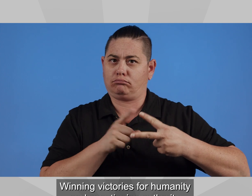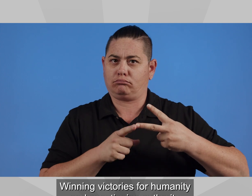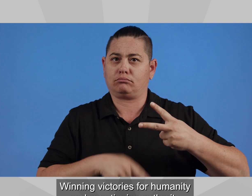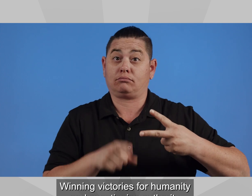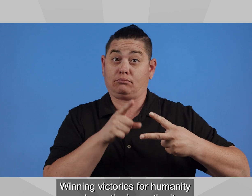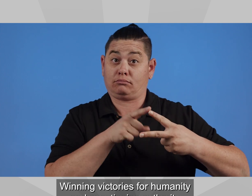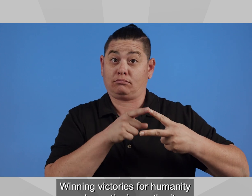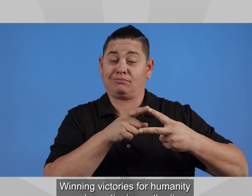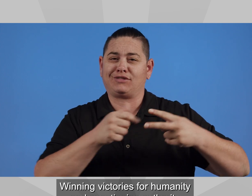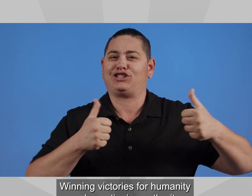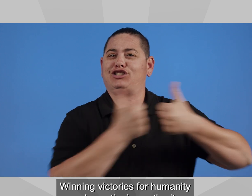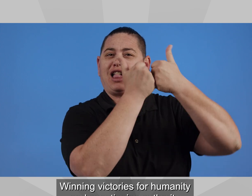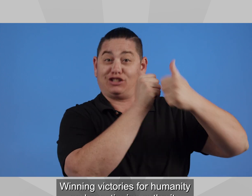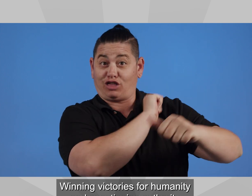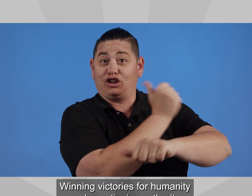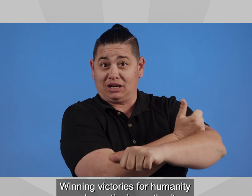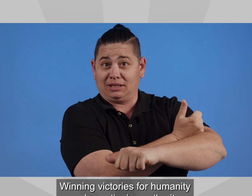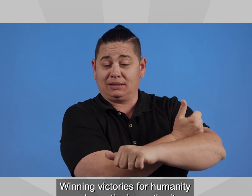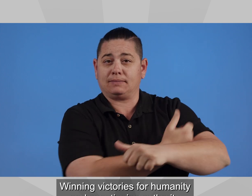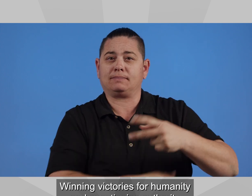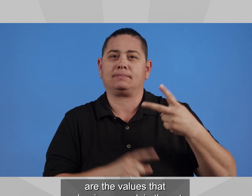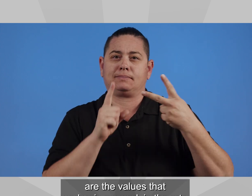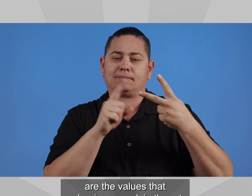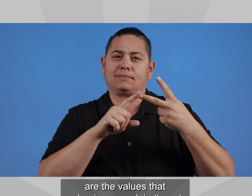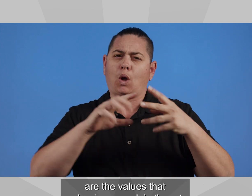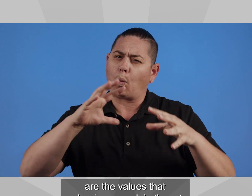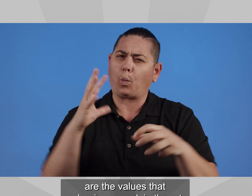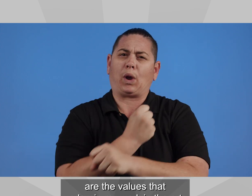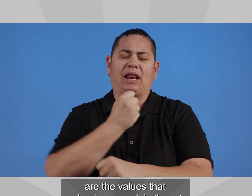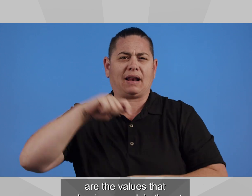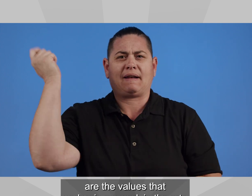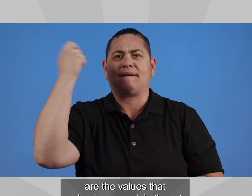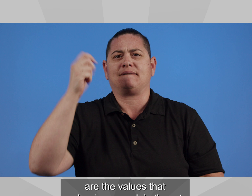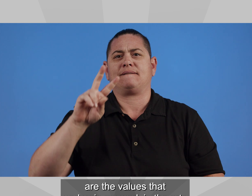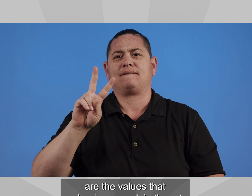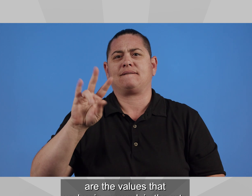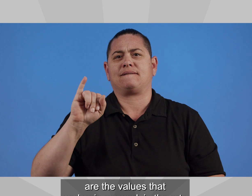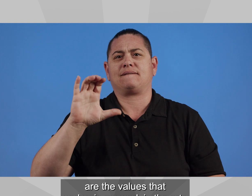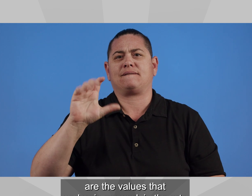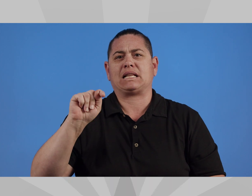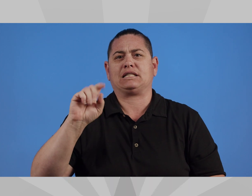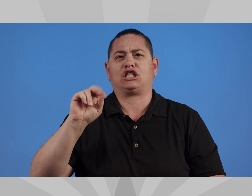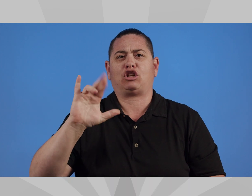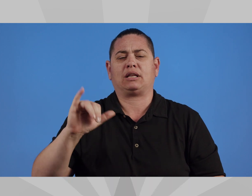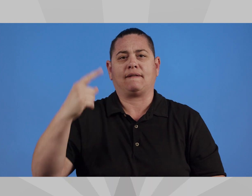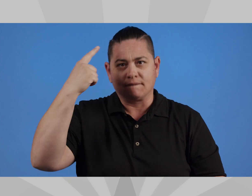Winning victories for humanity and questioning authority are the values that underpin my work in the arts.